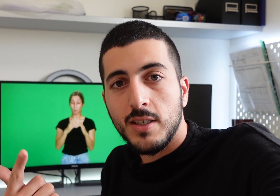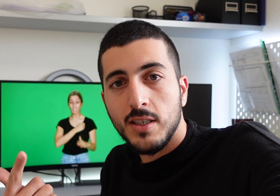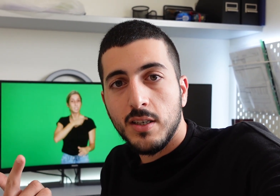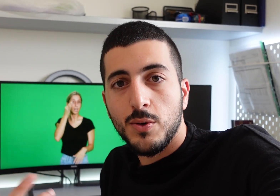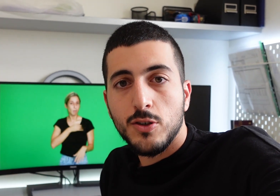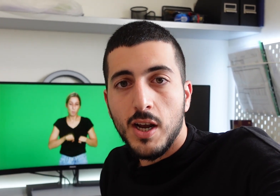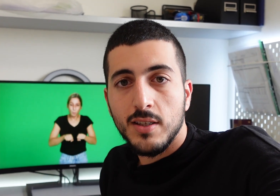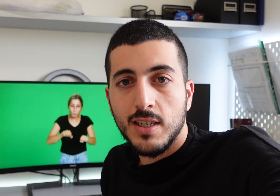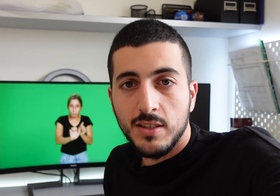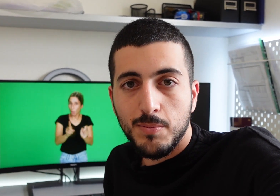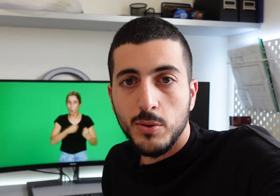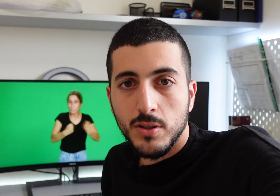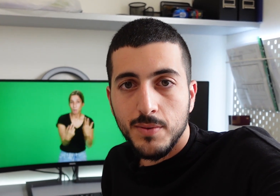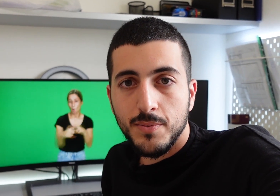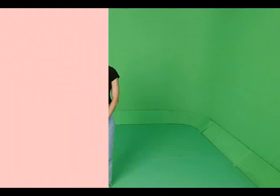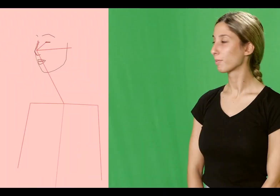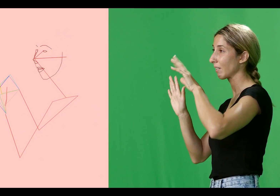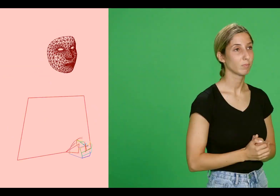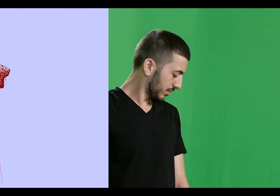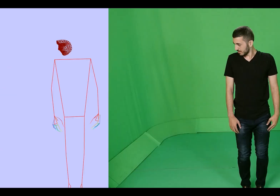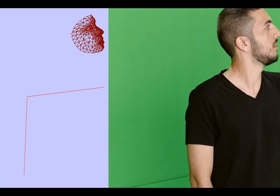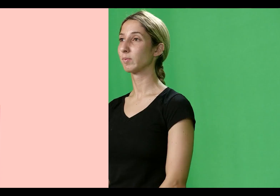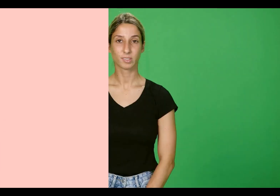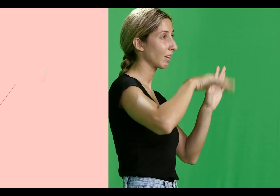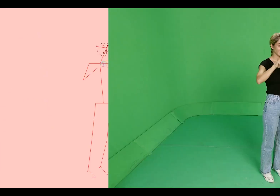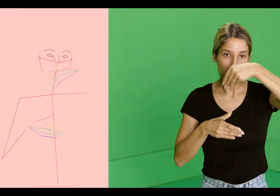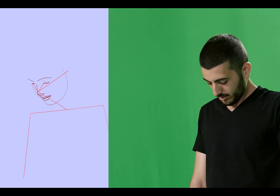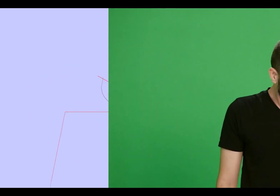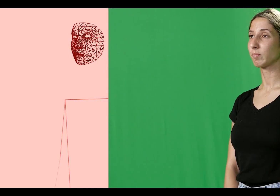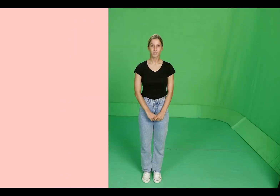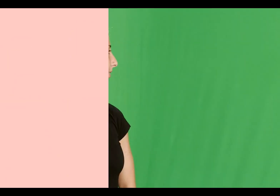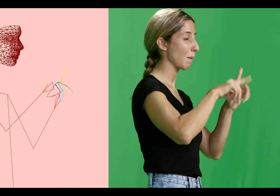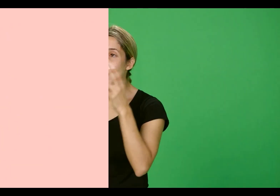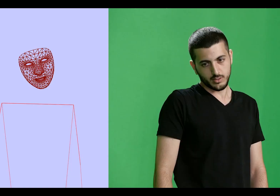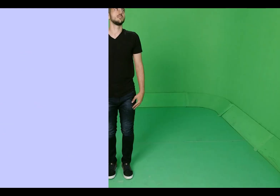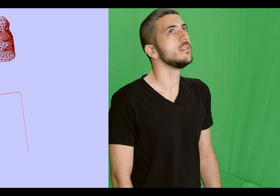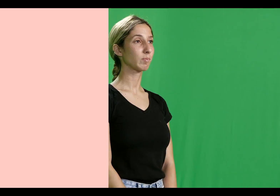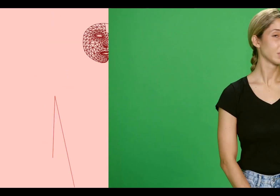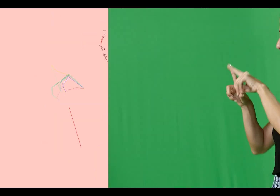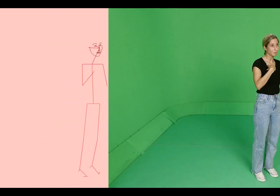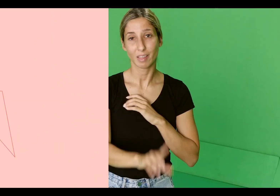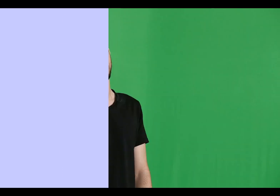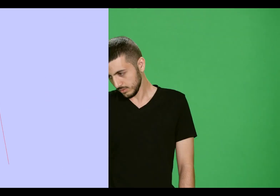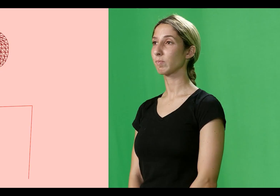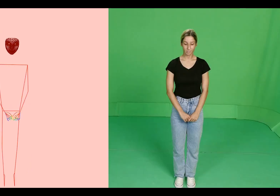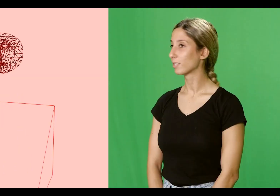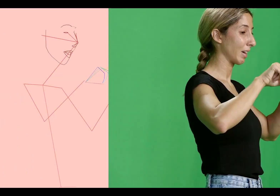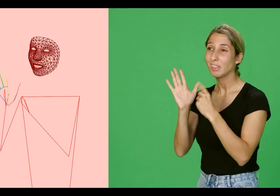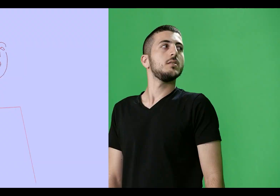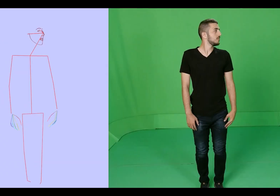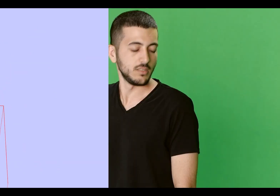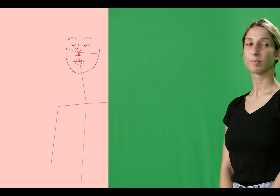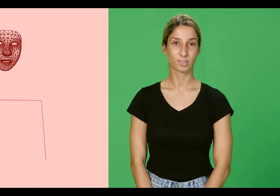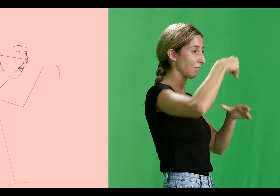MediaPipe Holistic to extract the skeletal poses. To train this model, we draw the poses and randomly crop a square area from the videos.